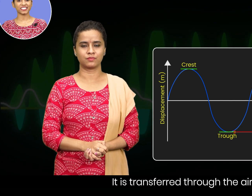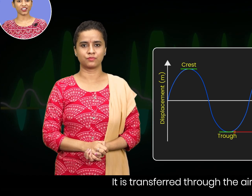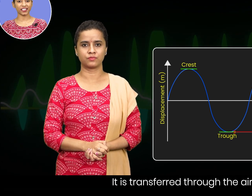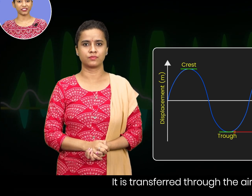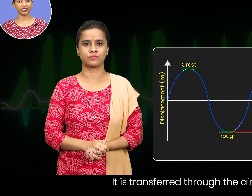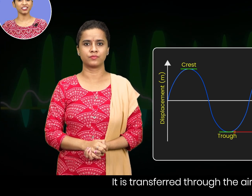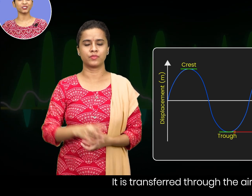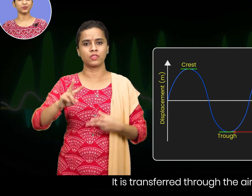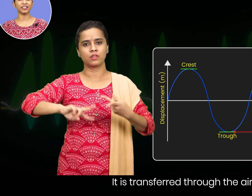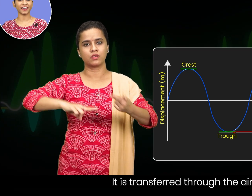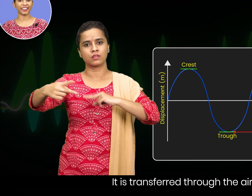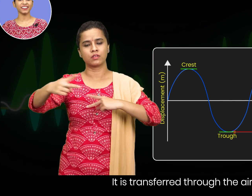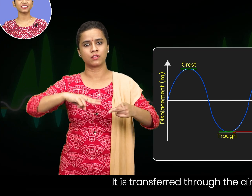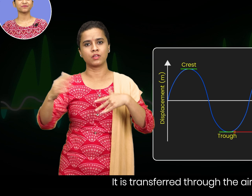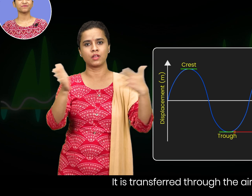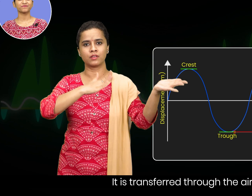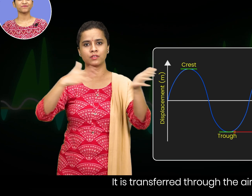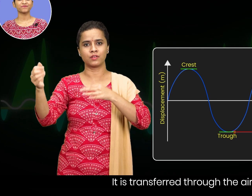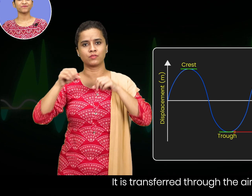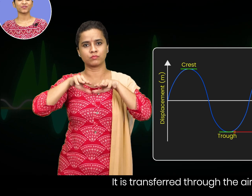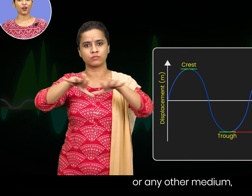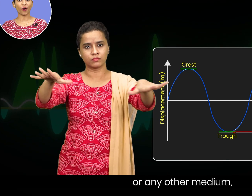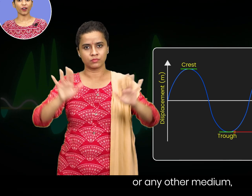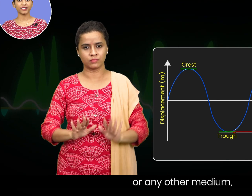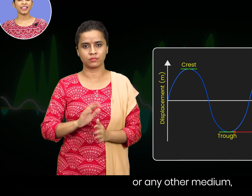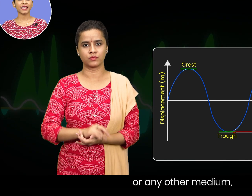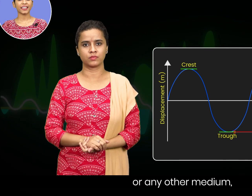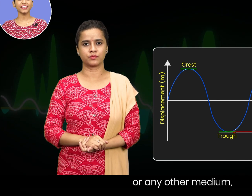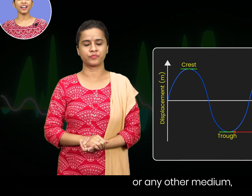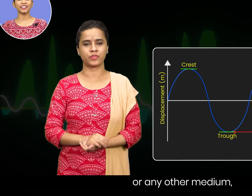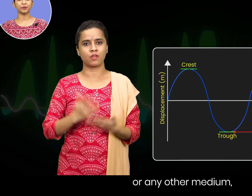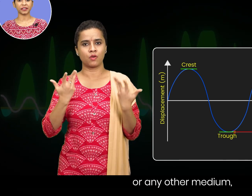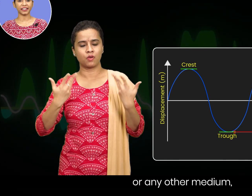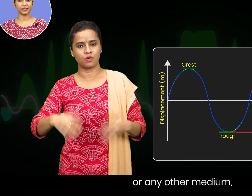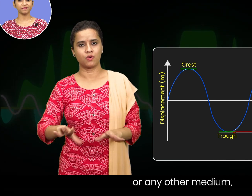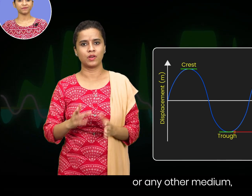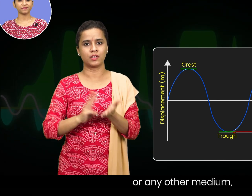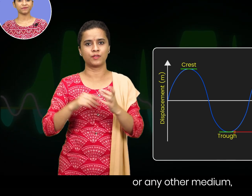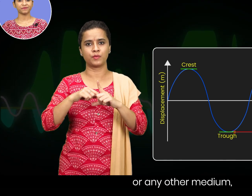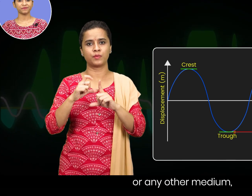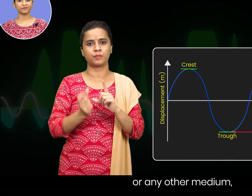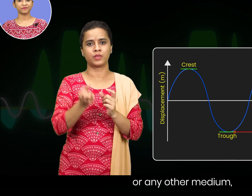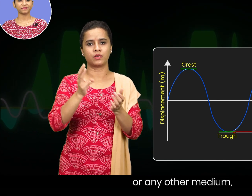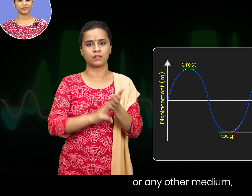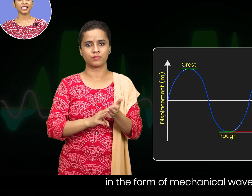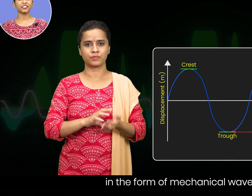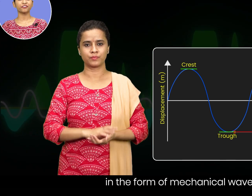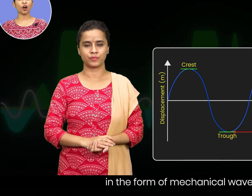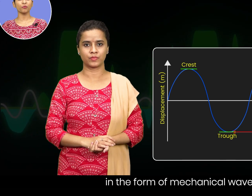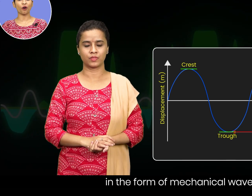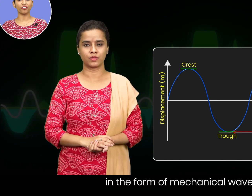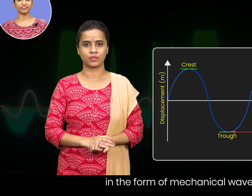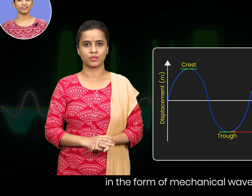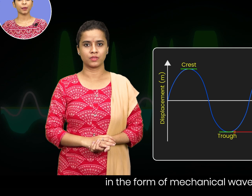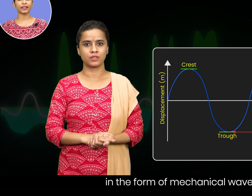It is transferred through the air or any other medium in the